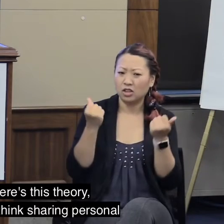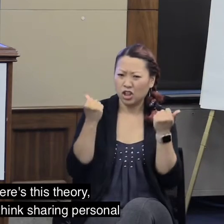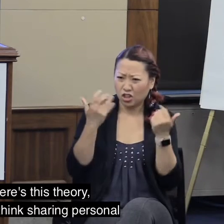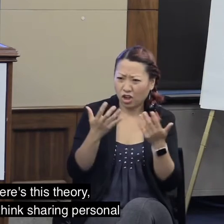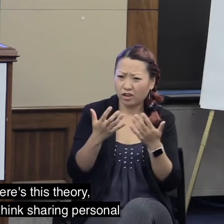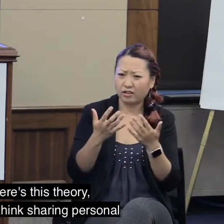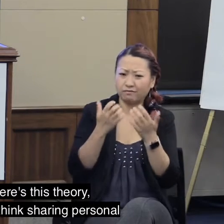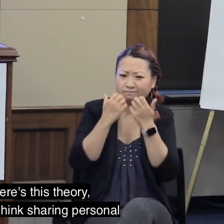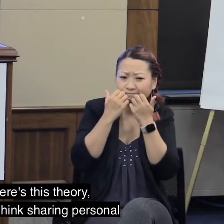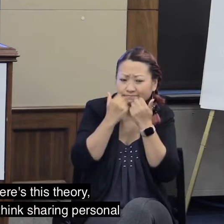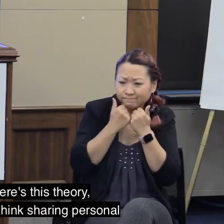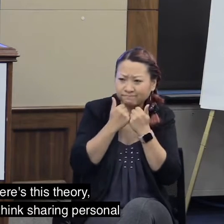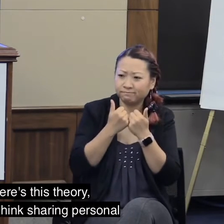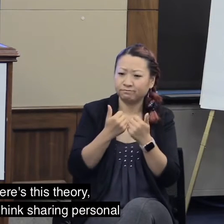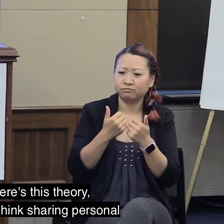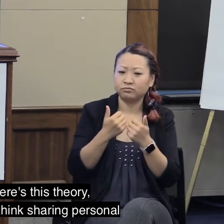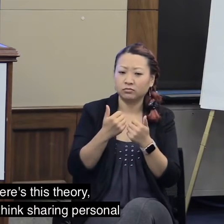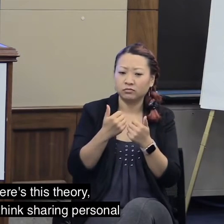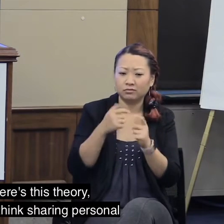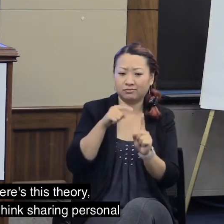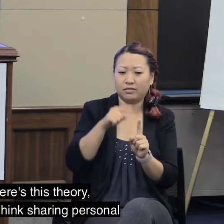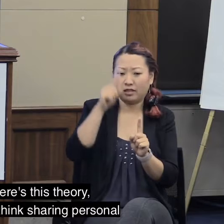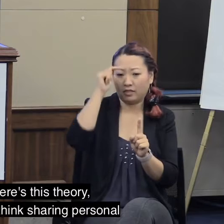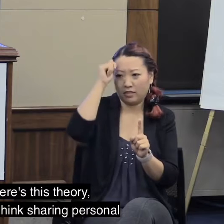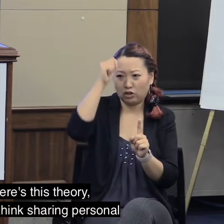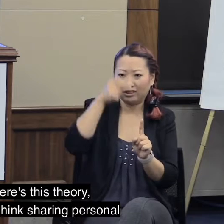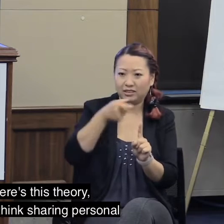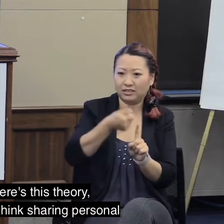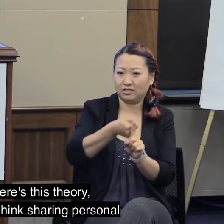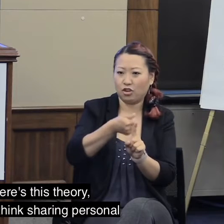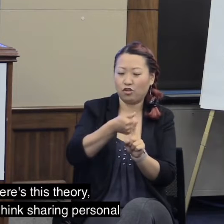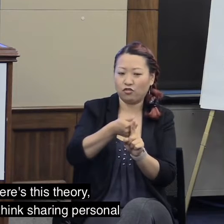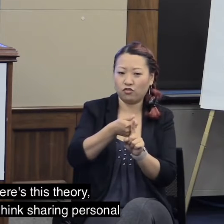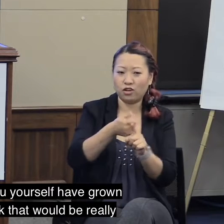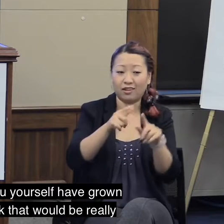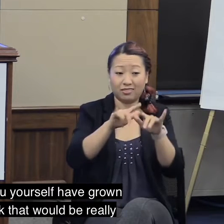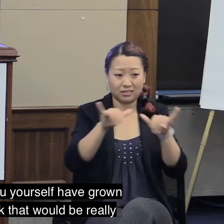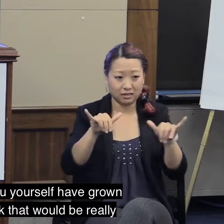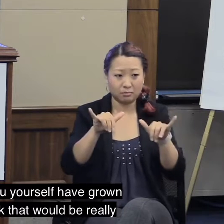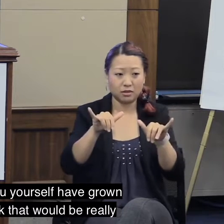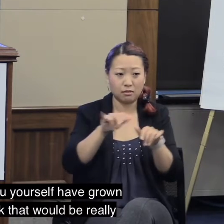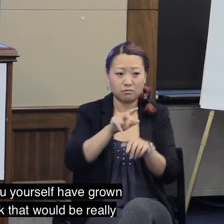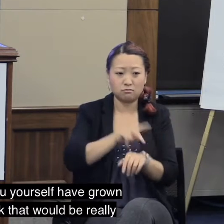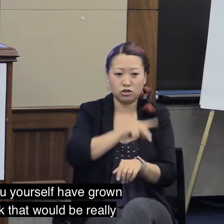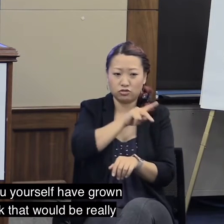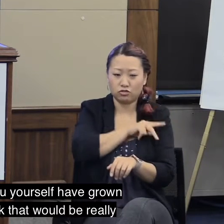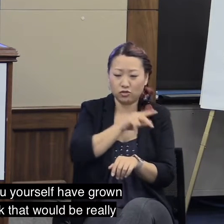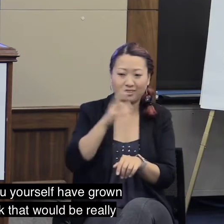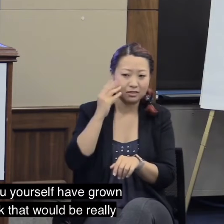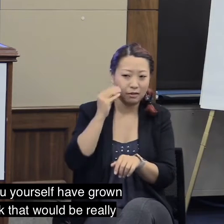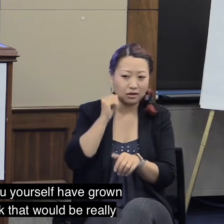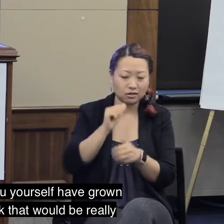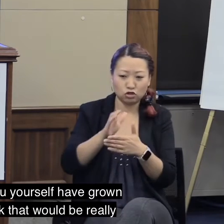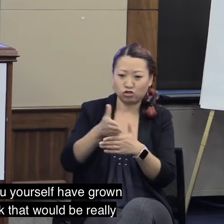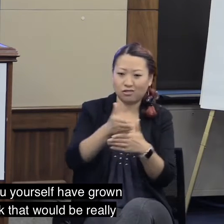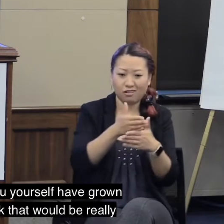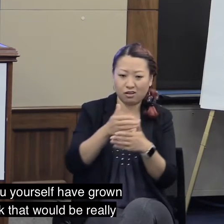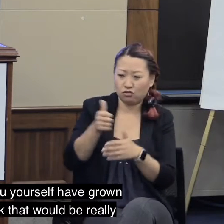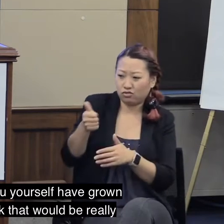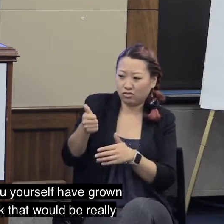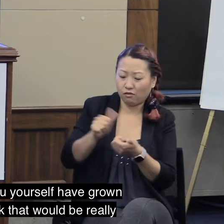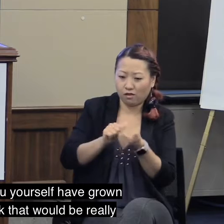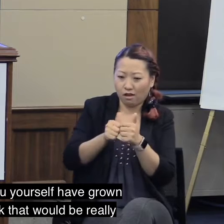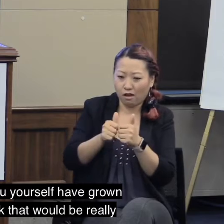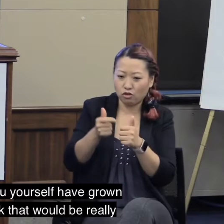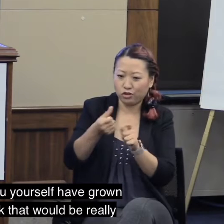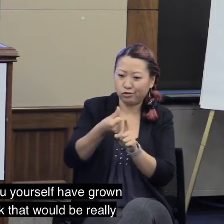of, there's this theory, right? At the same time, I think sharing personal experience about how you yourself have grown